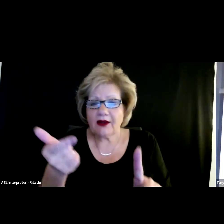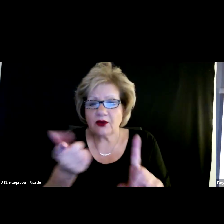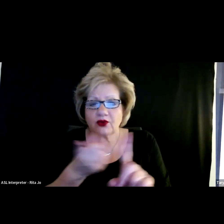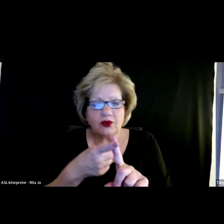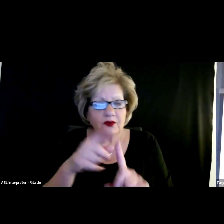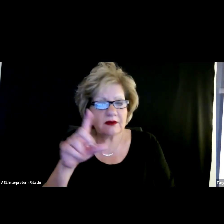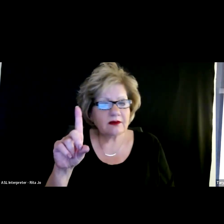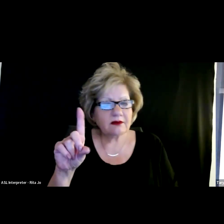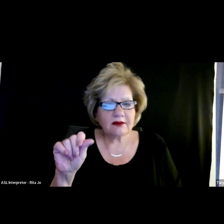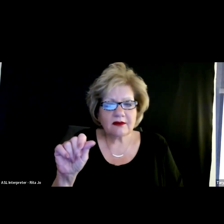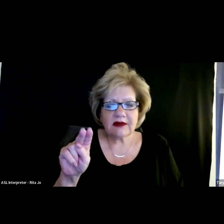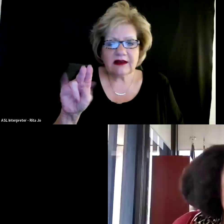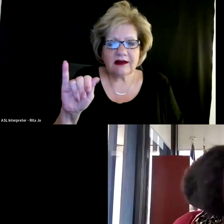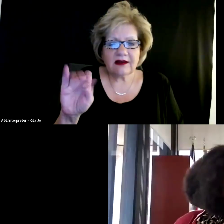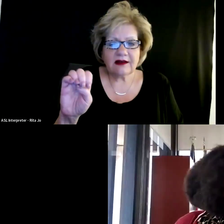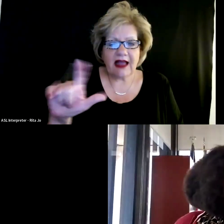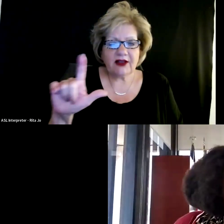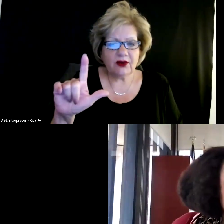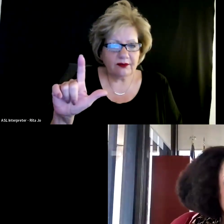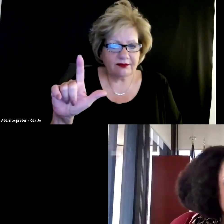Daniel. Thank you, everyone.